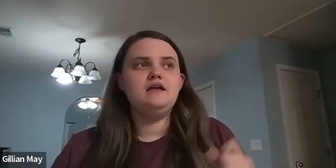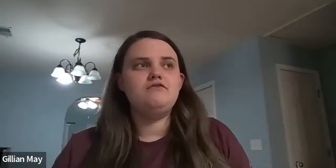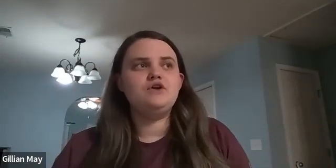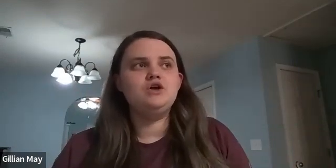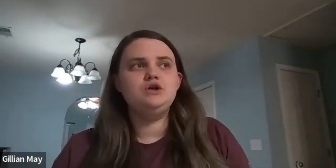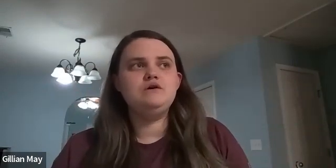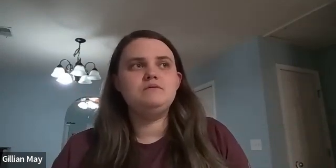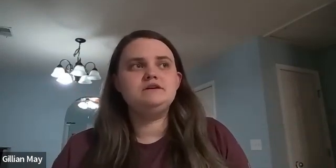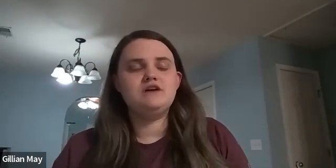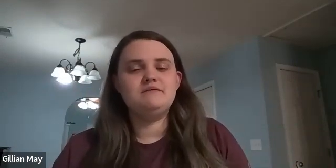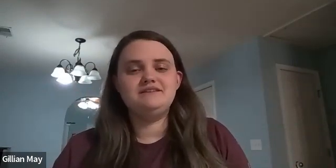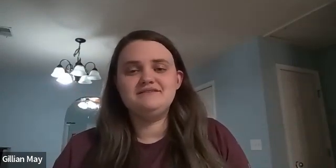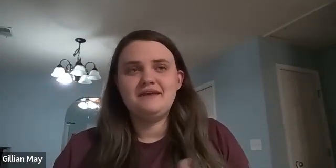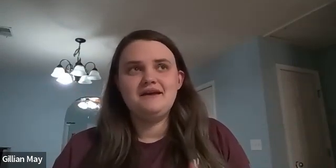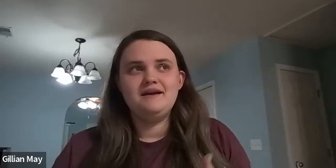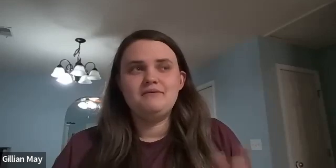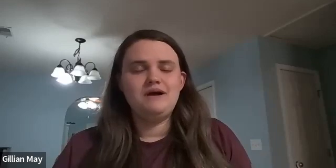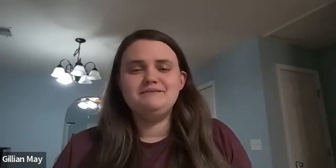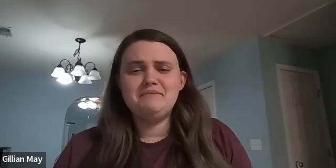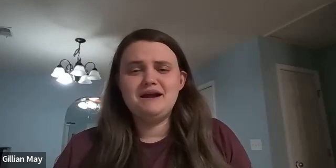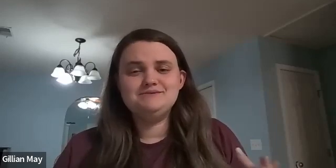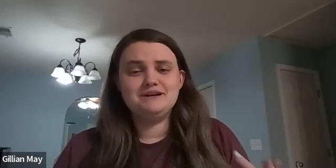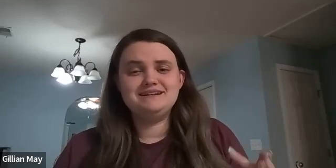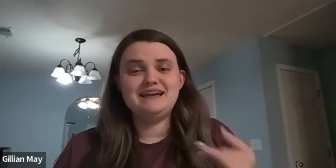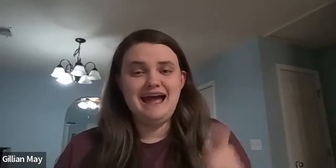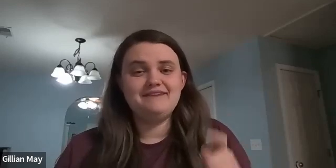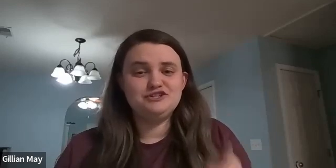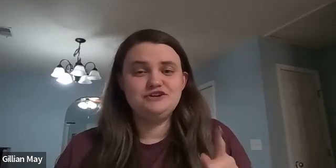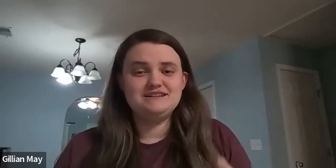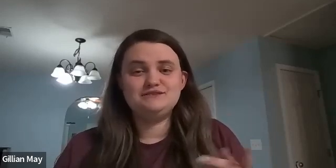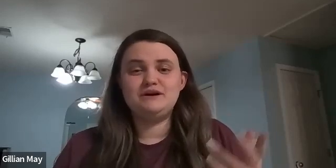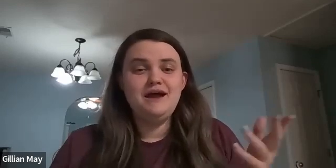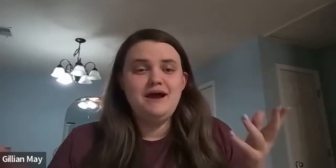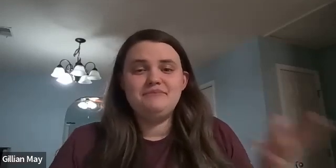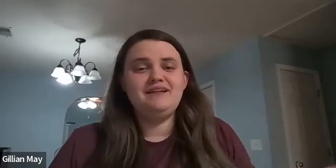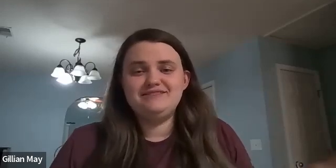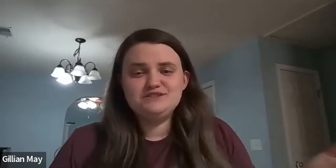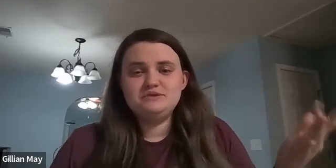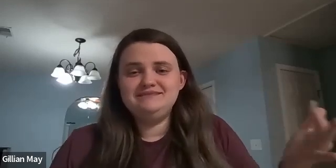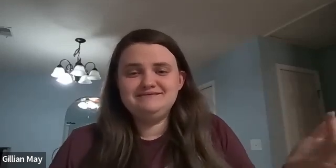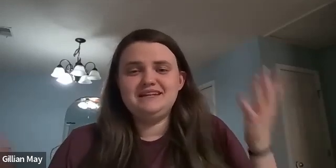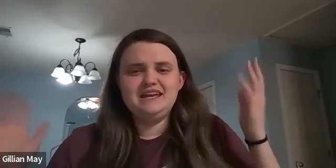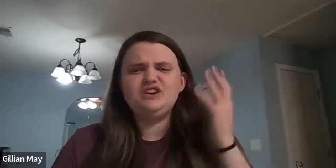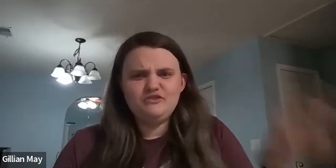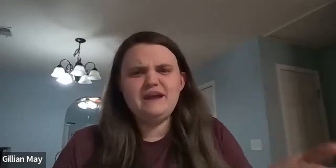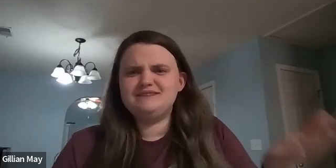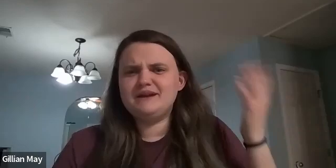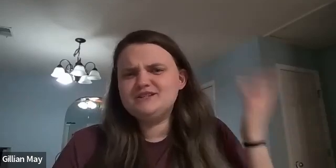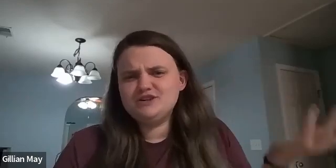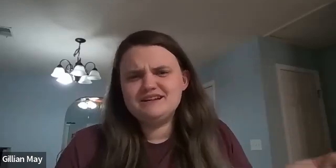If you were describing, my mind keeps wanting to say, I have to show you guys this one, but like this one, it could have waited, but I'm gonna show you guys